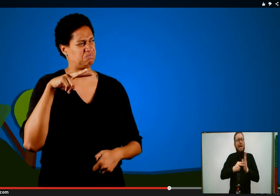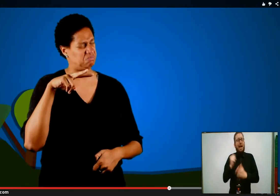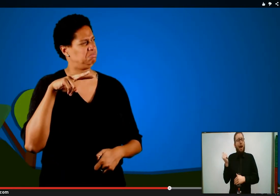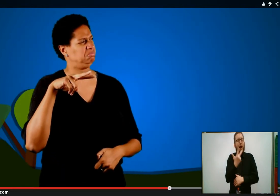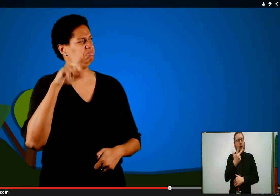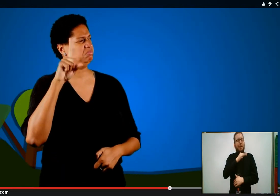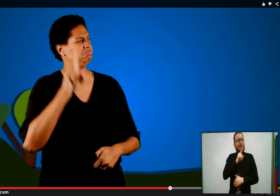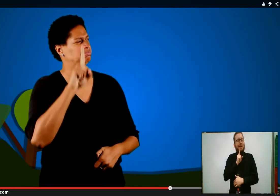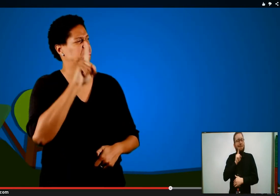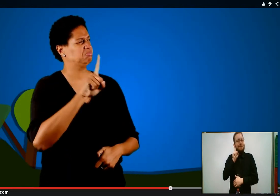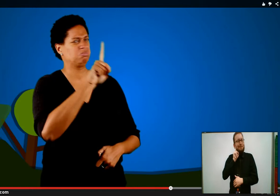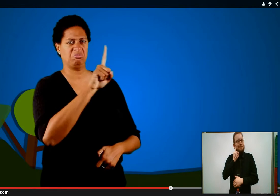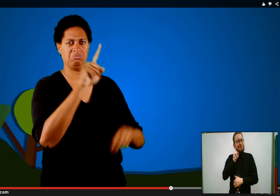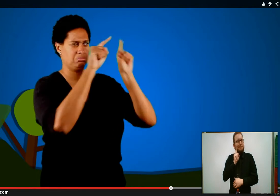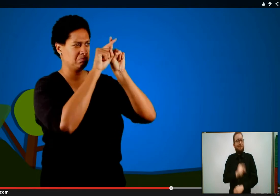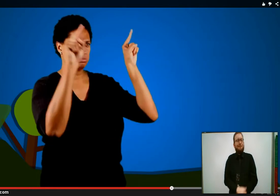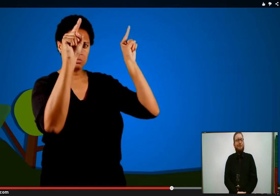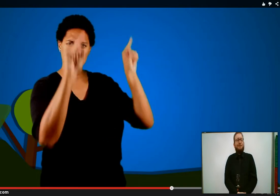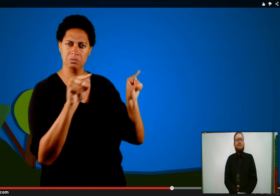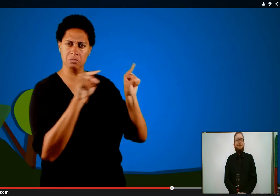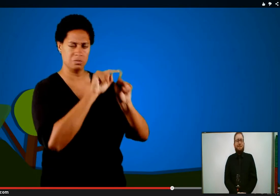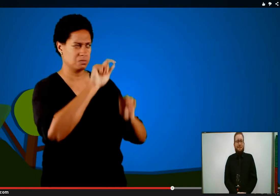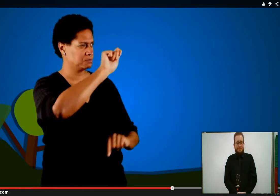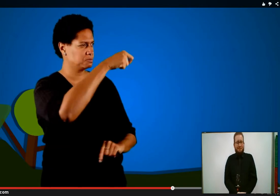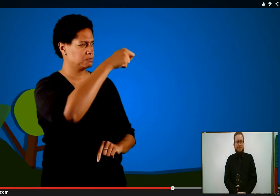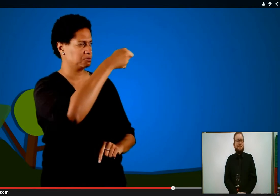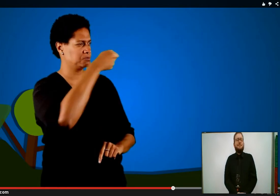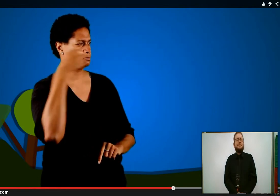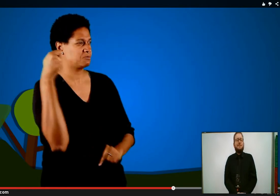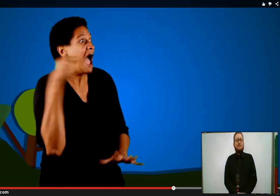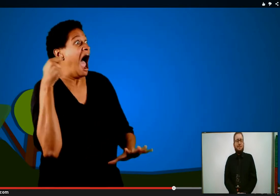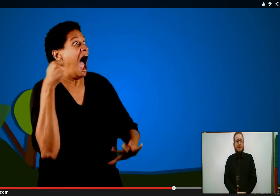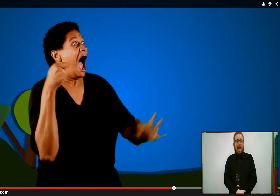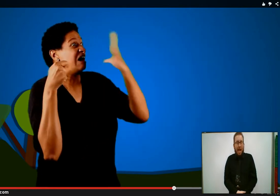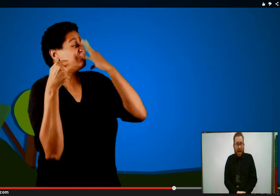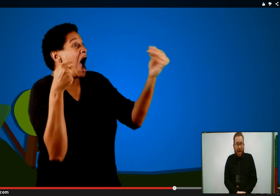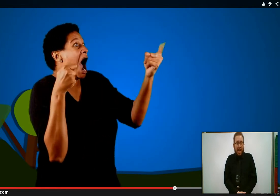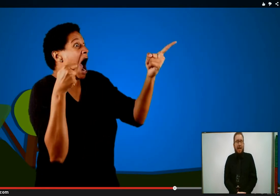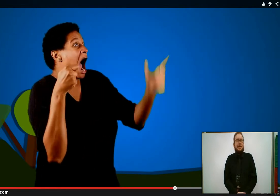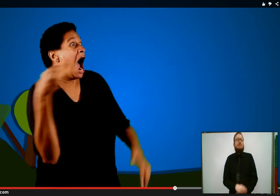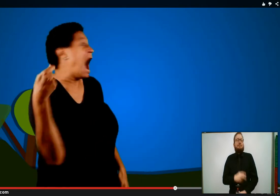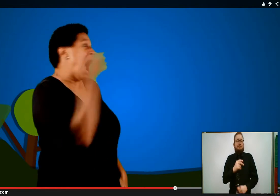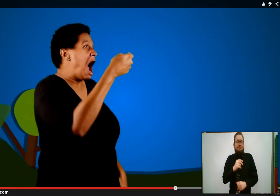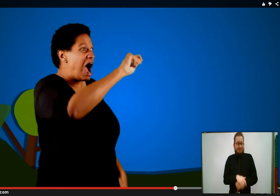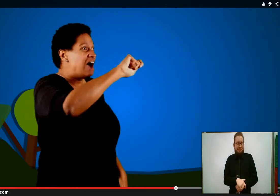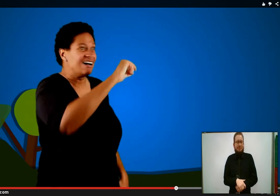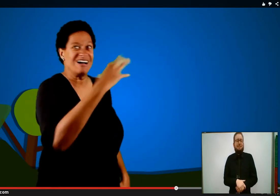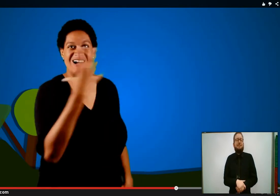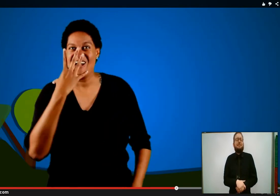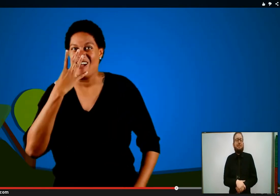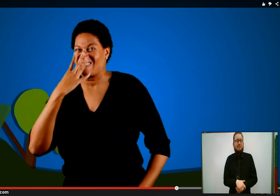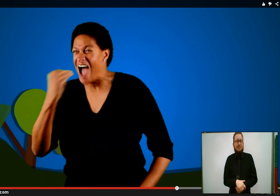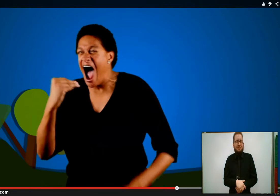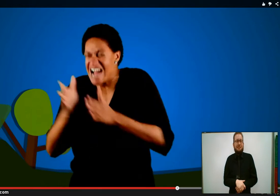The lights, oh, that means that all three of the pigs are deaf. She did that for the blinking lights when they knocked on the door.